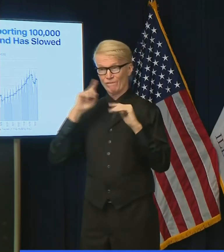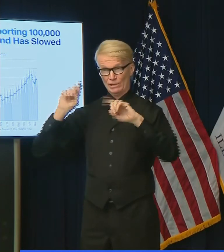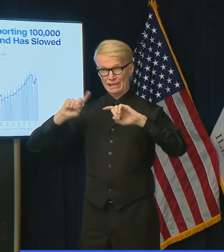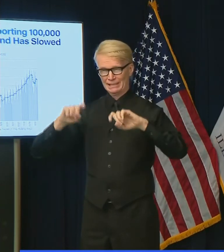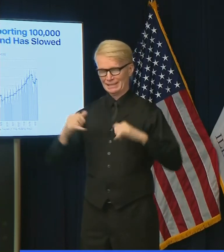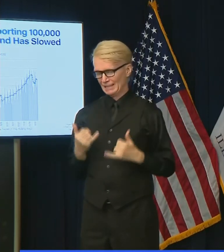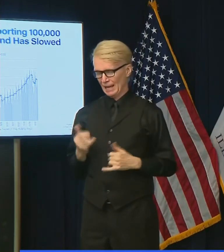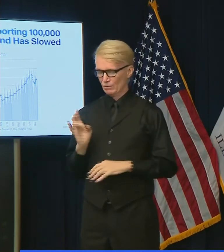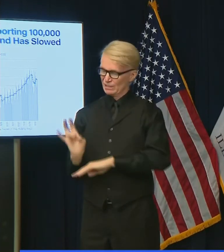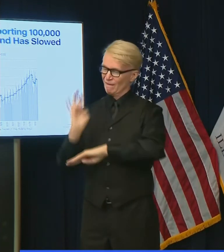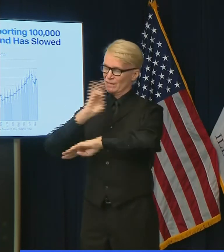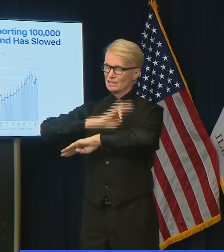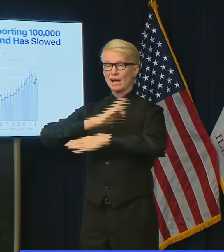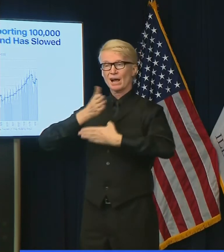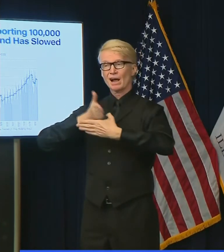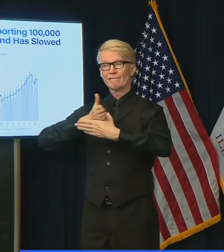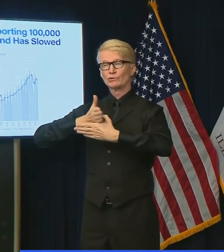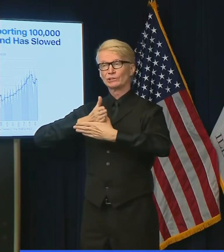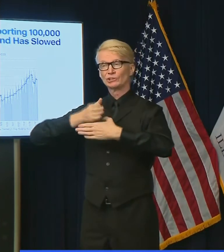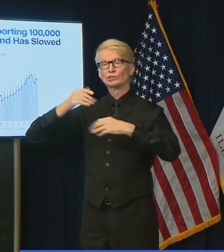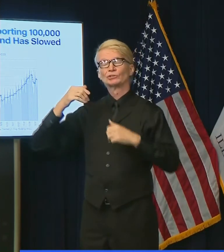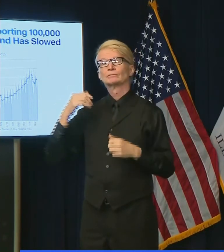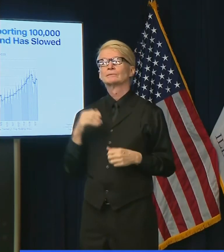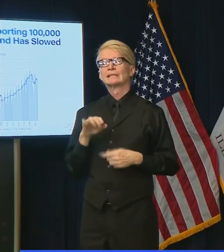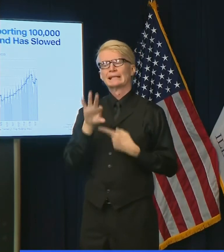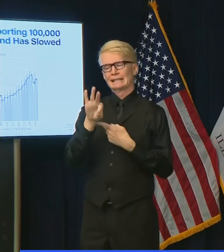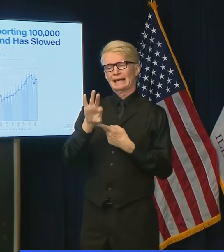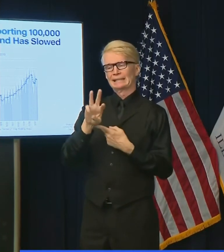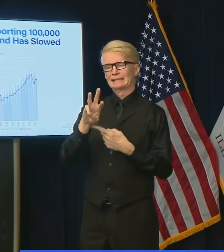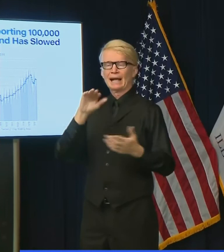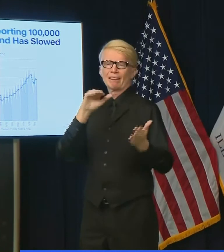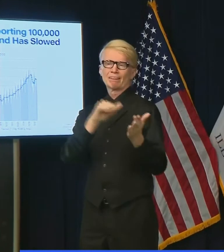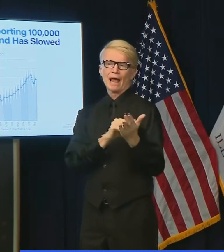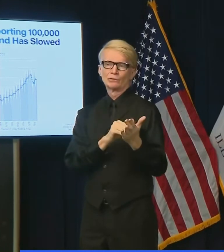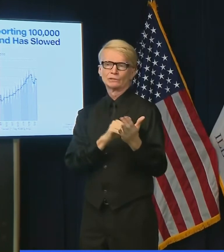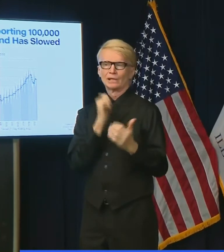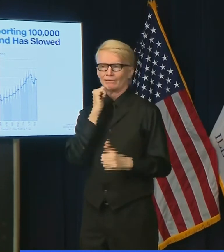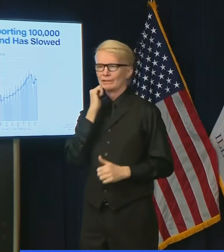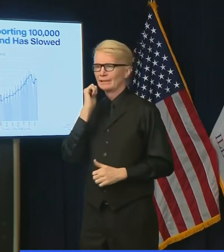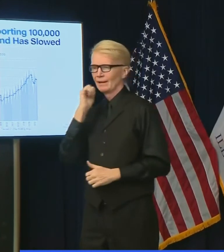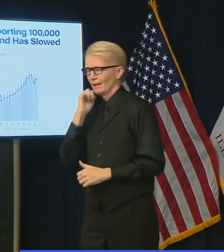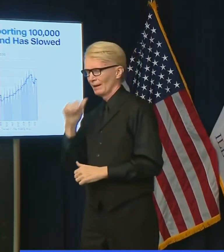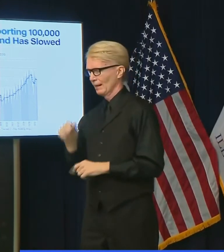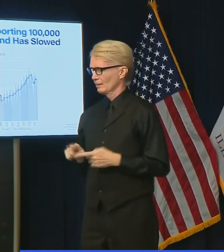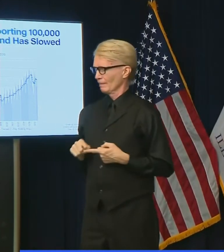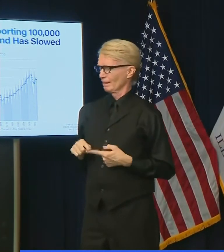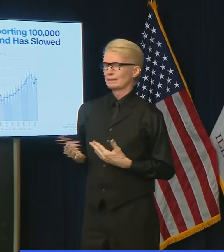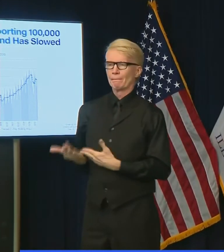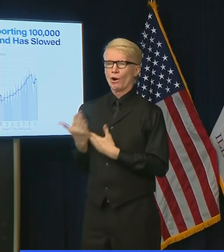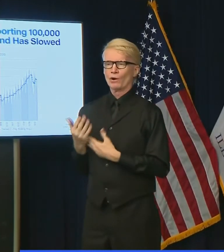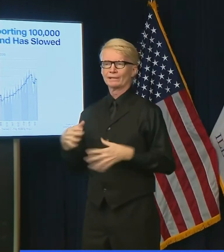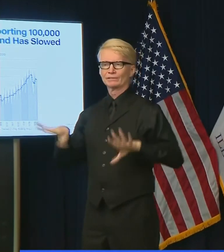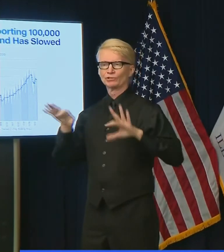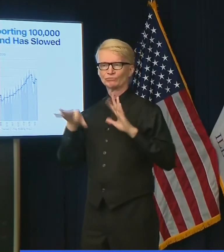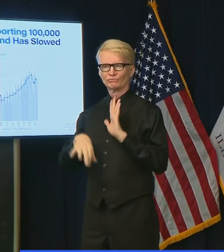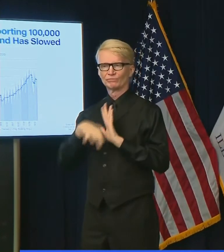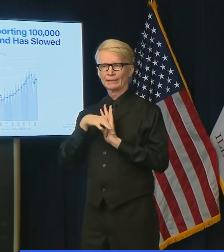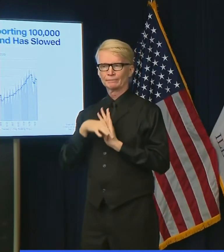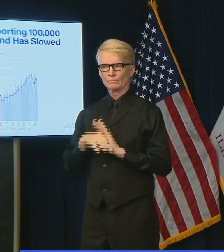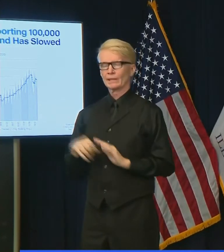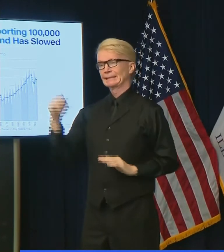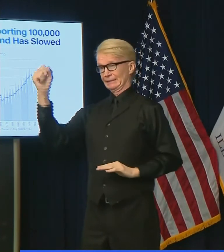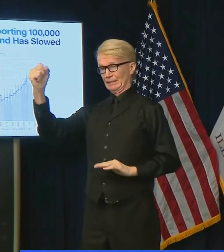7-day rolling average for tests per day is 96,000 as of this morning. Even with all the